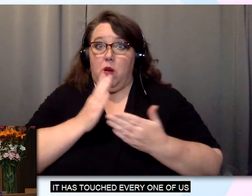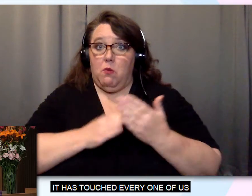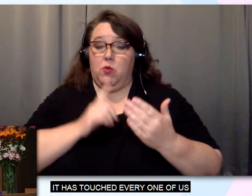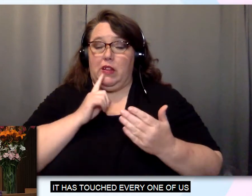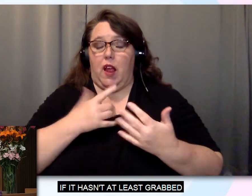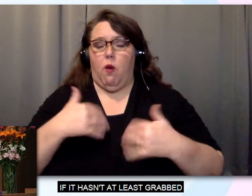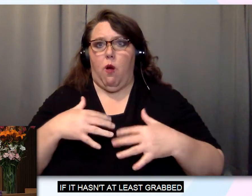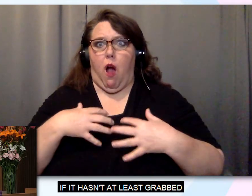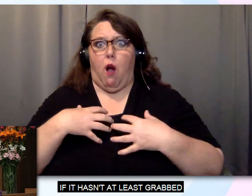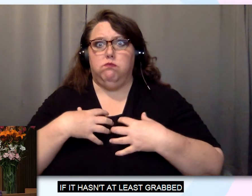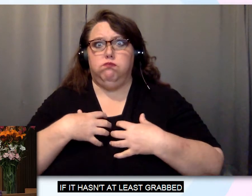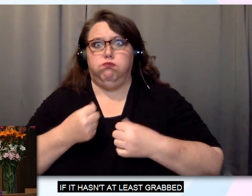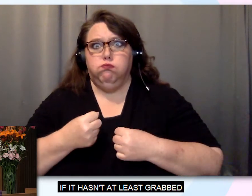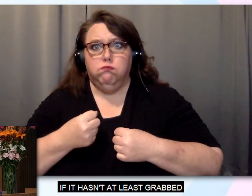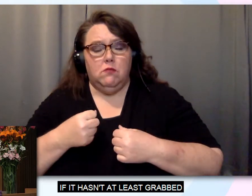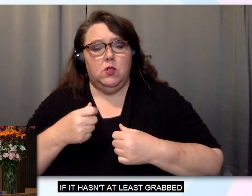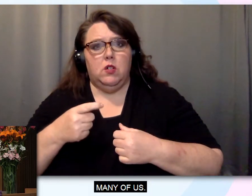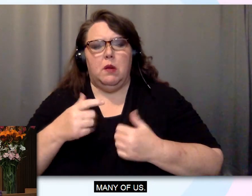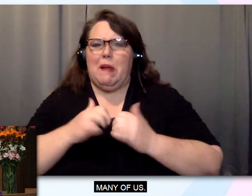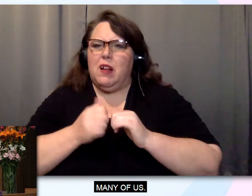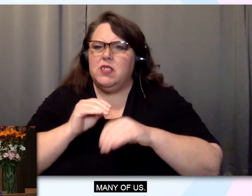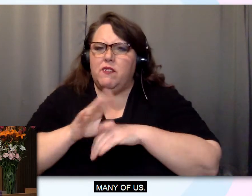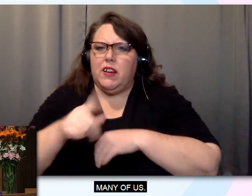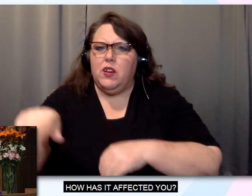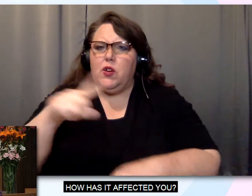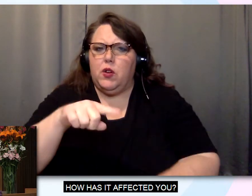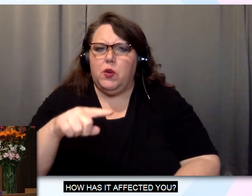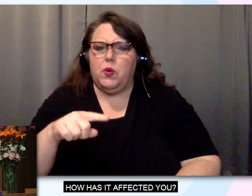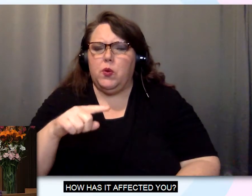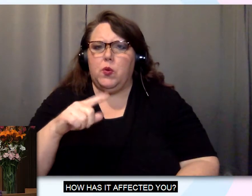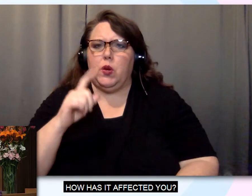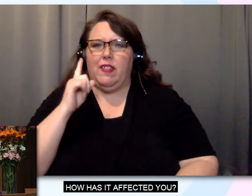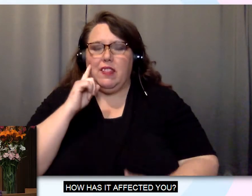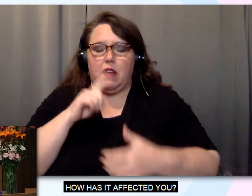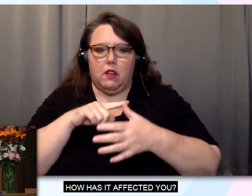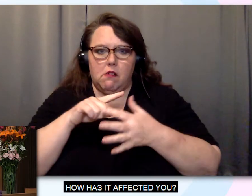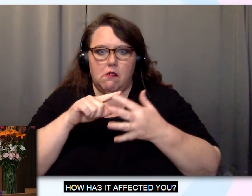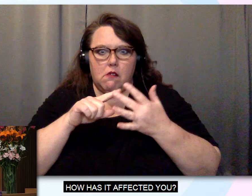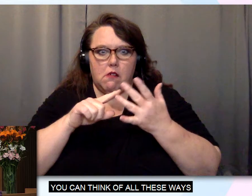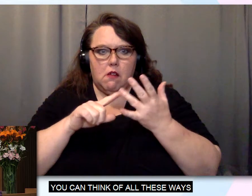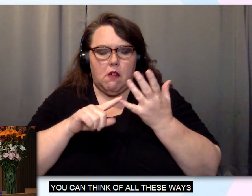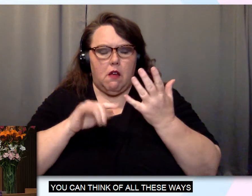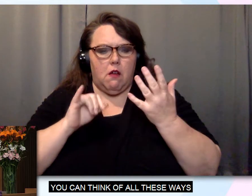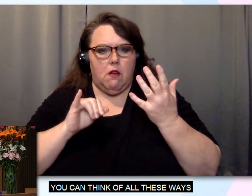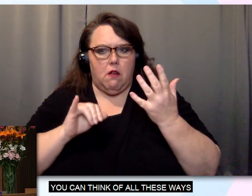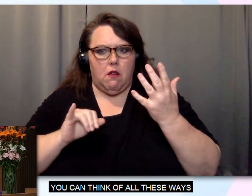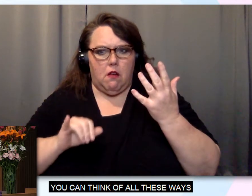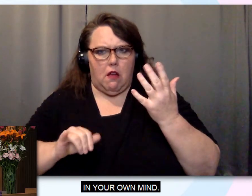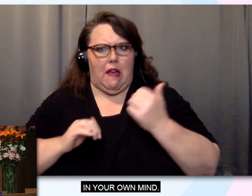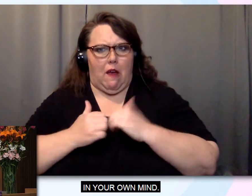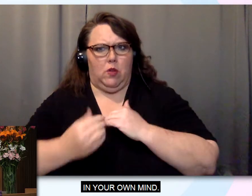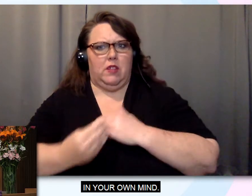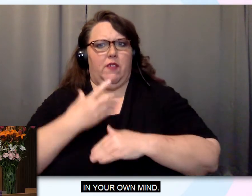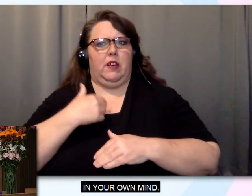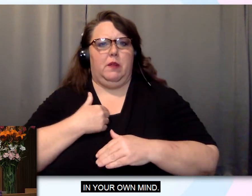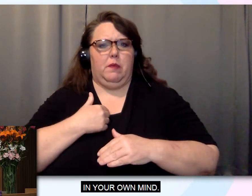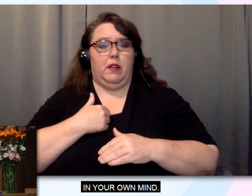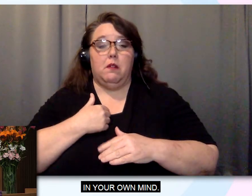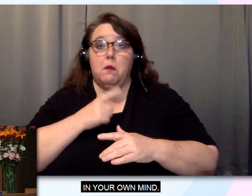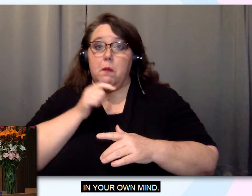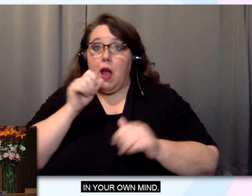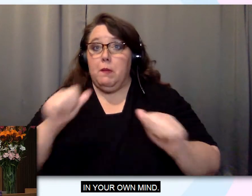us. How has it affected you? You could think of all these ways in your own mind,